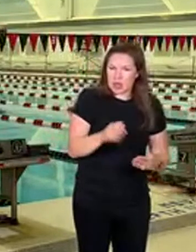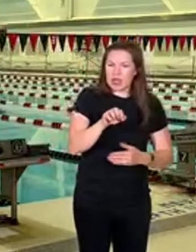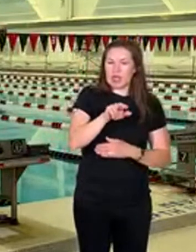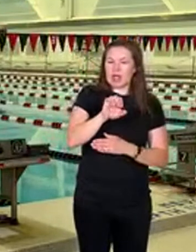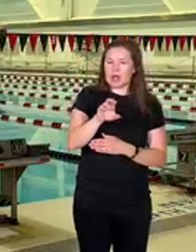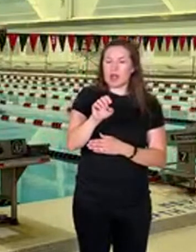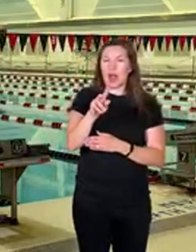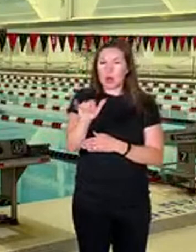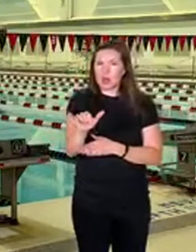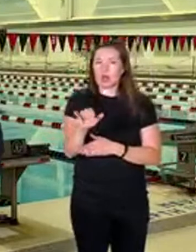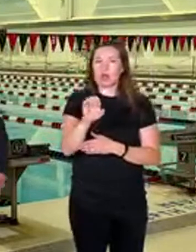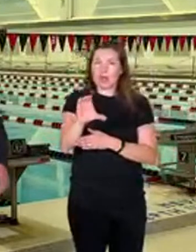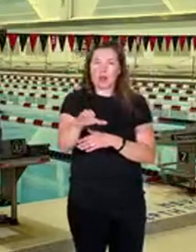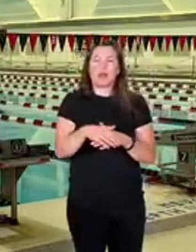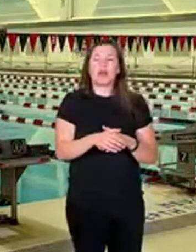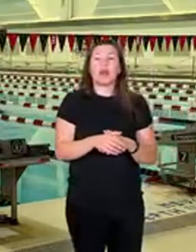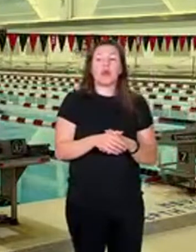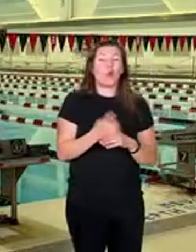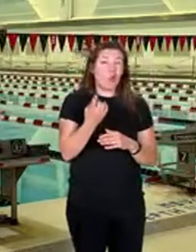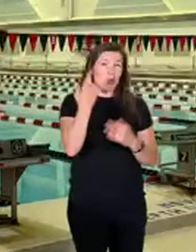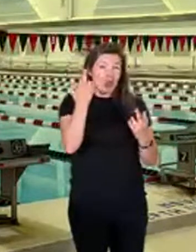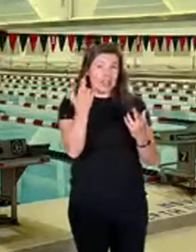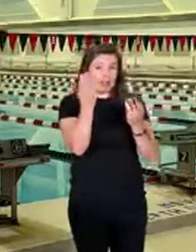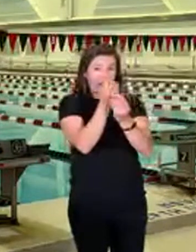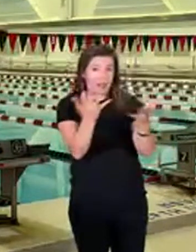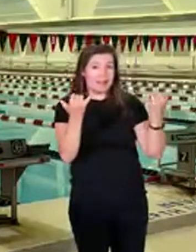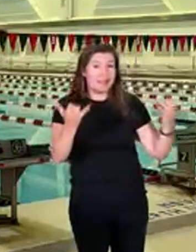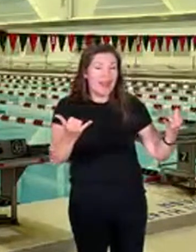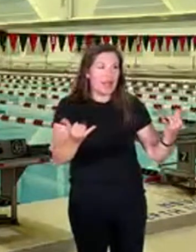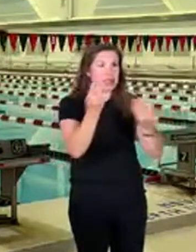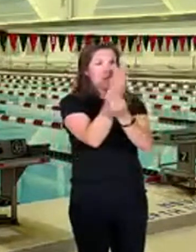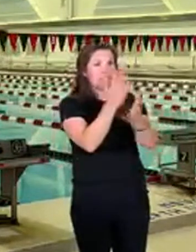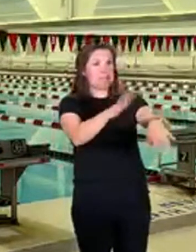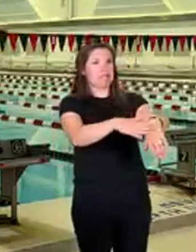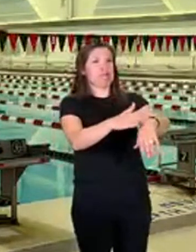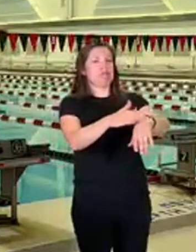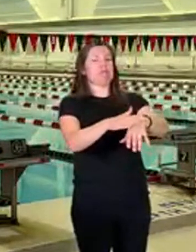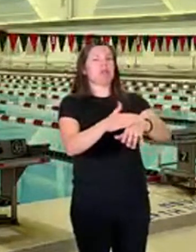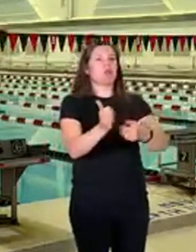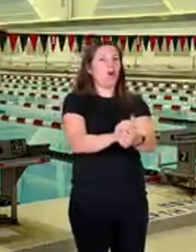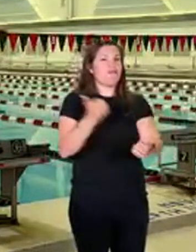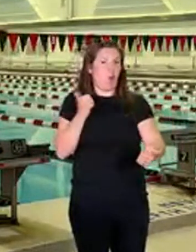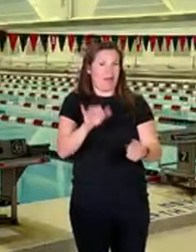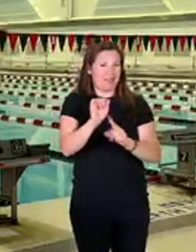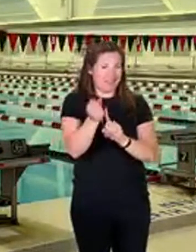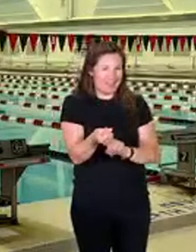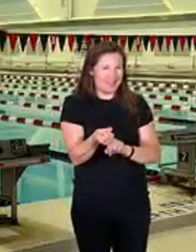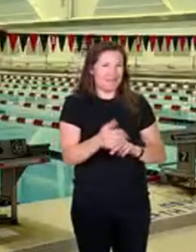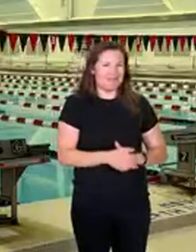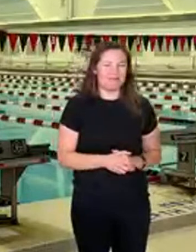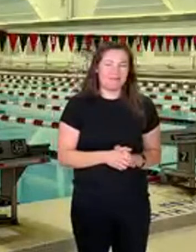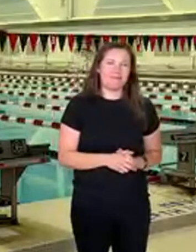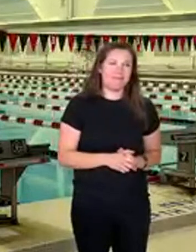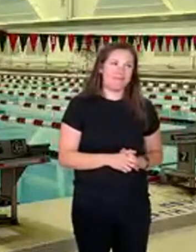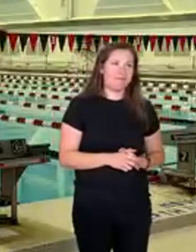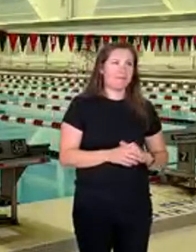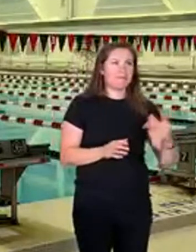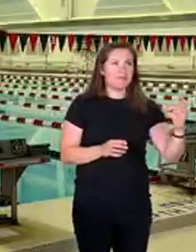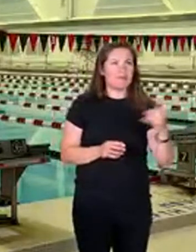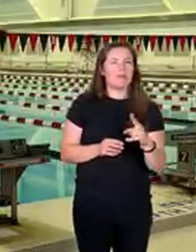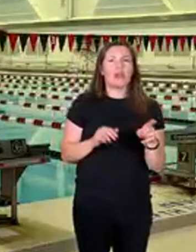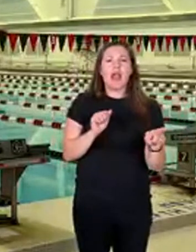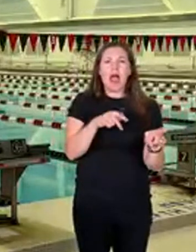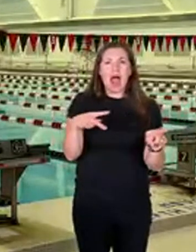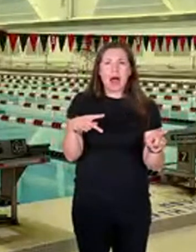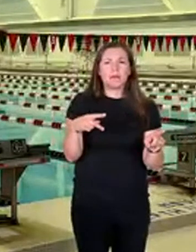aware of it. And one of the reasons we're holding this press conference is to get notice out to the public, so we avoid that situation from happening. Are these apps